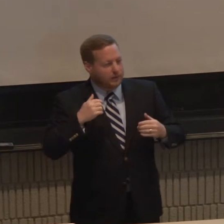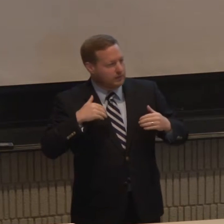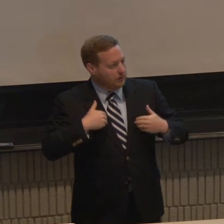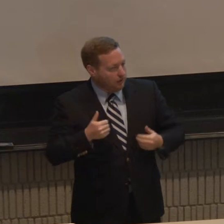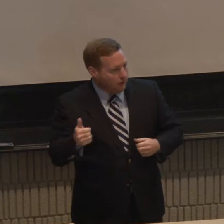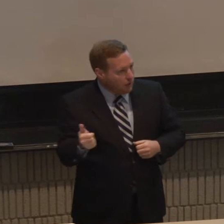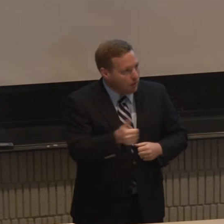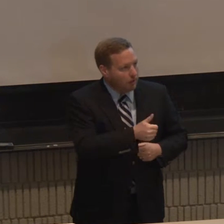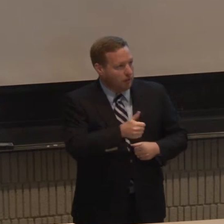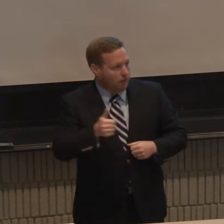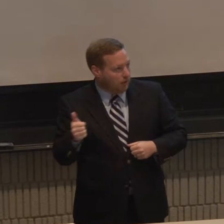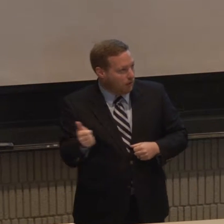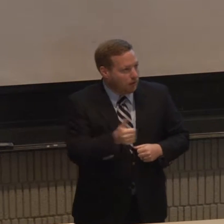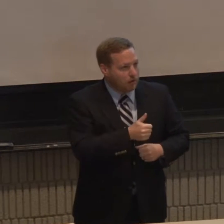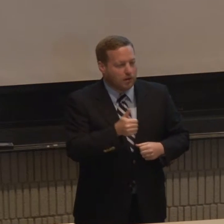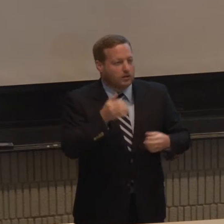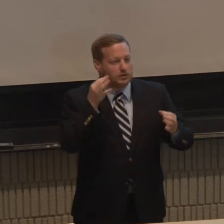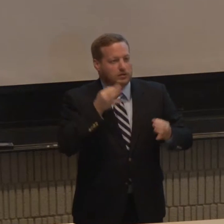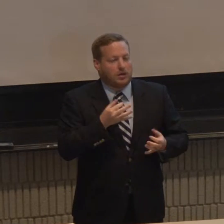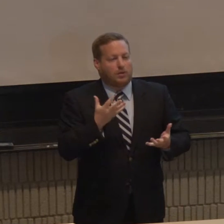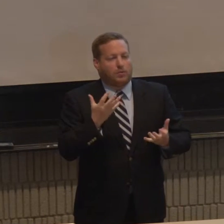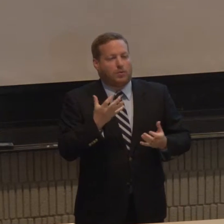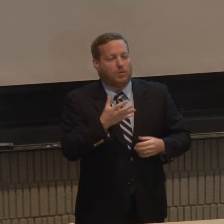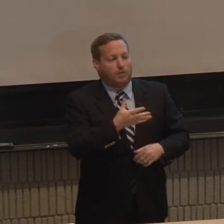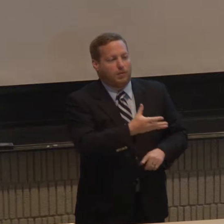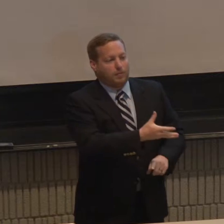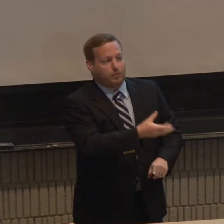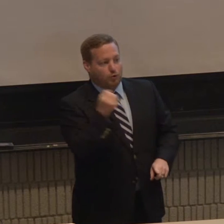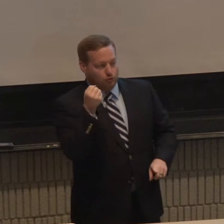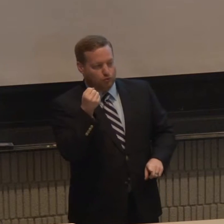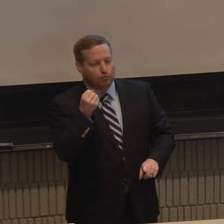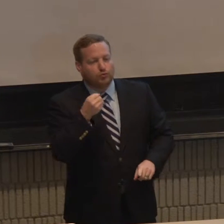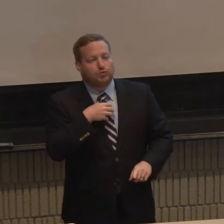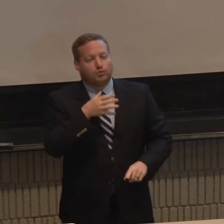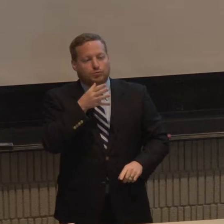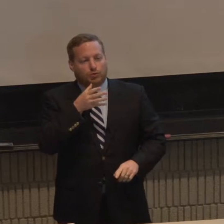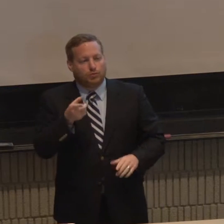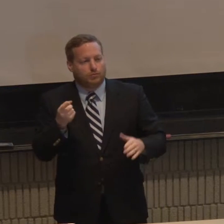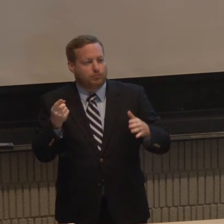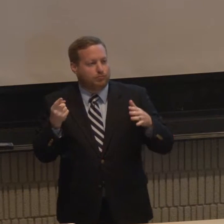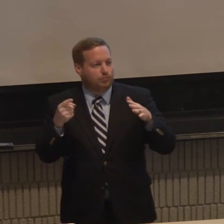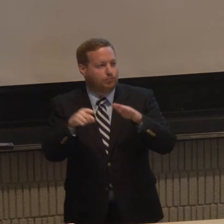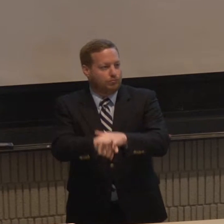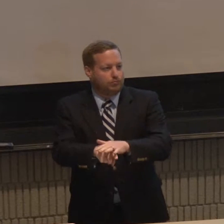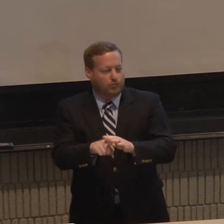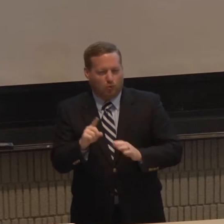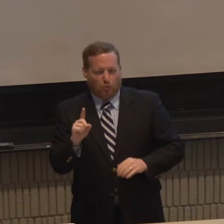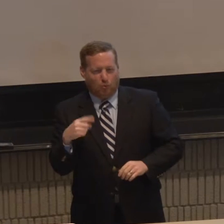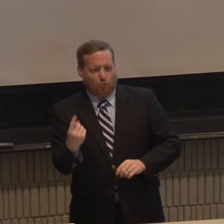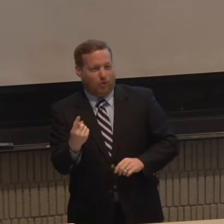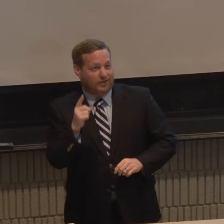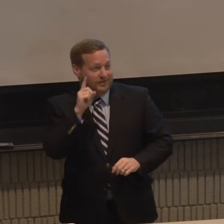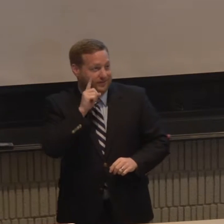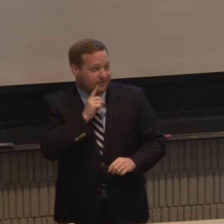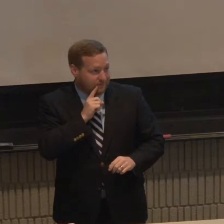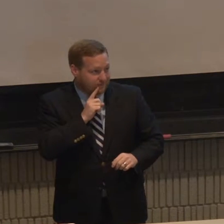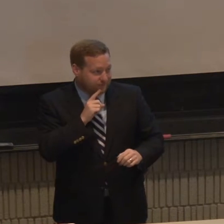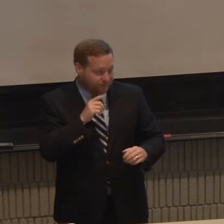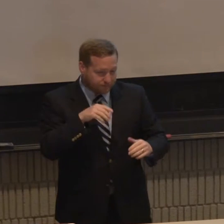in about middle school, they were really burned out from commuting back and forth, and so they decided to put